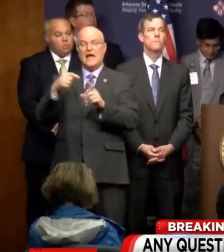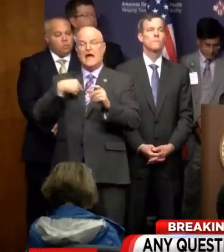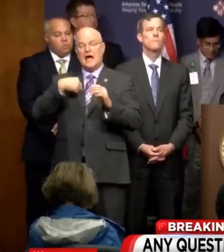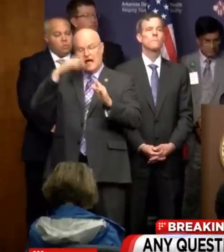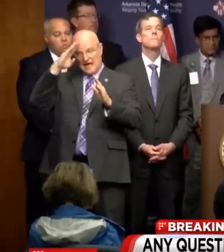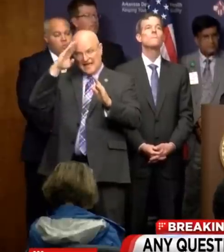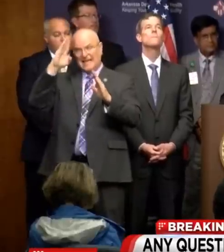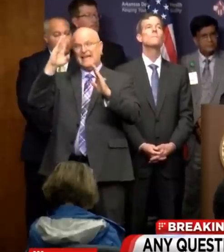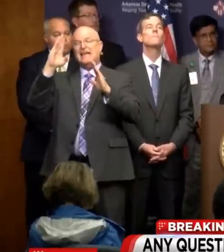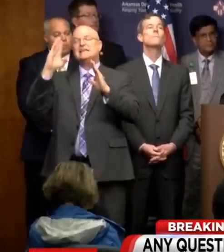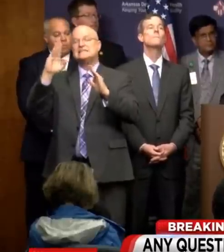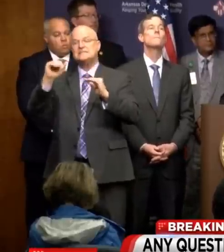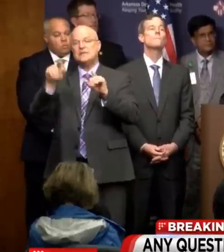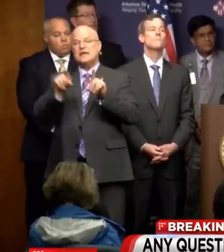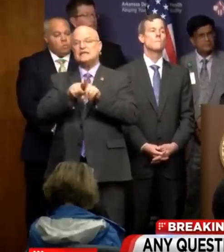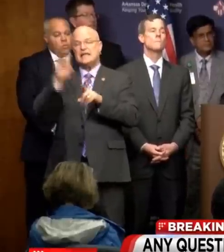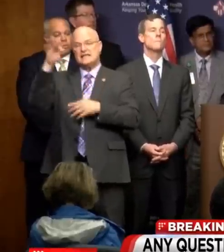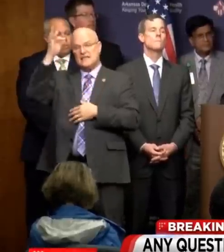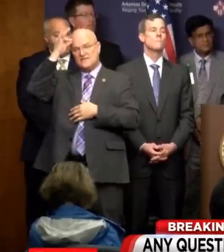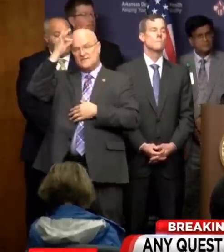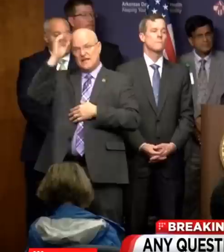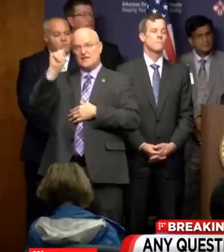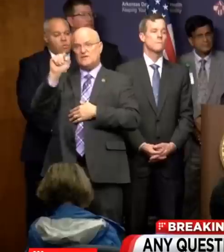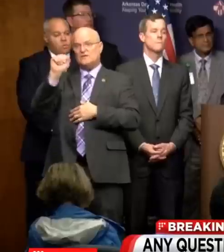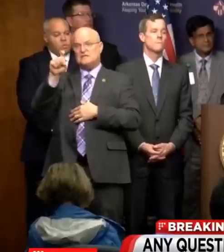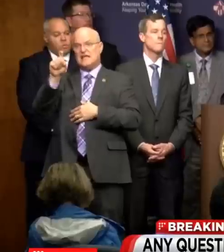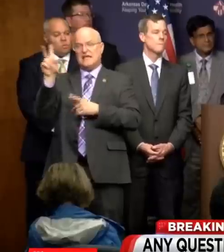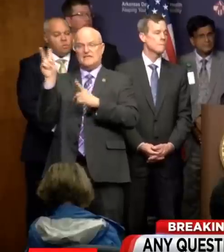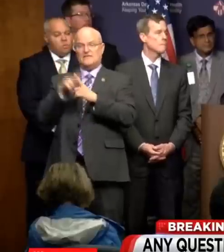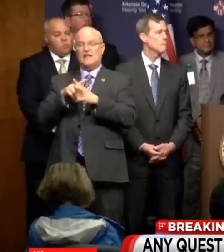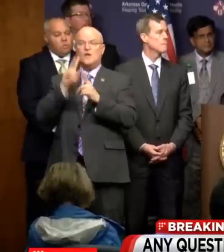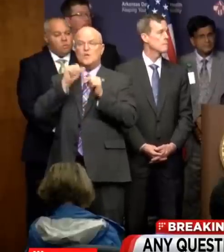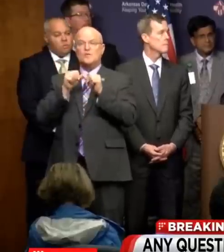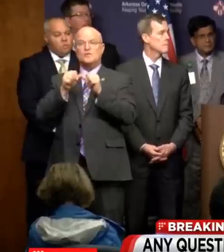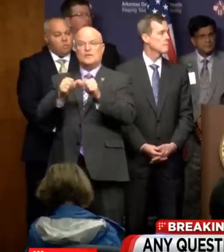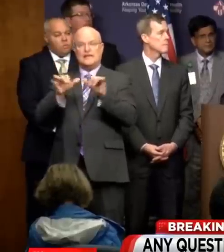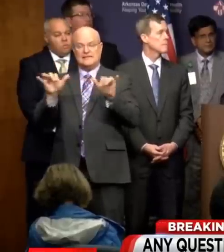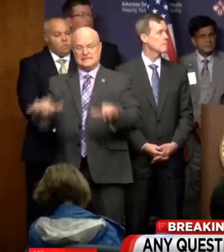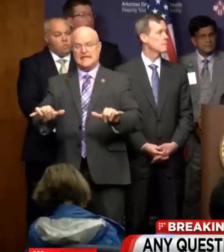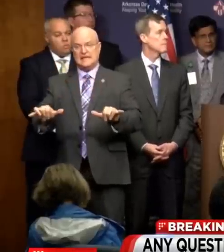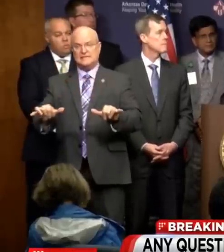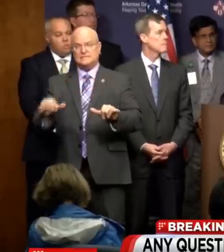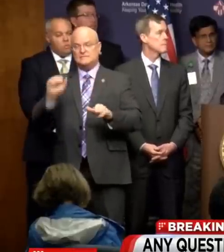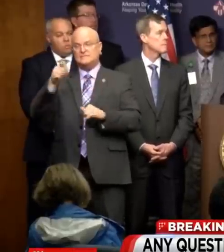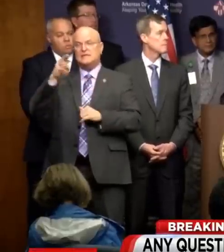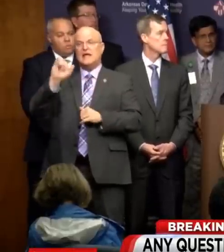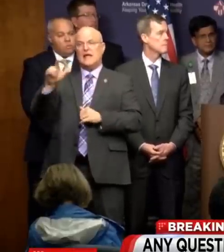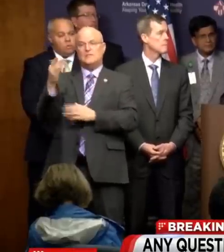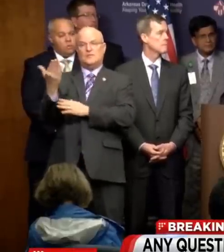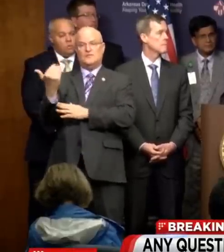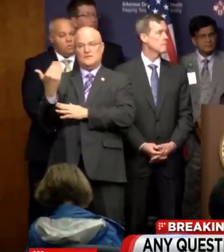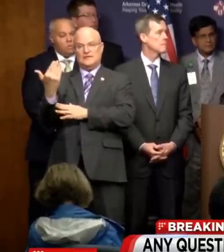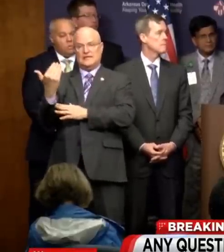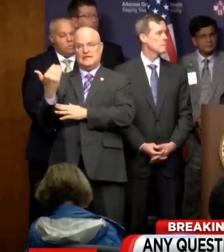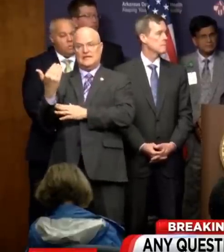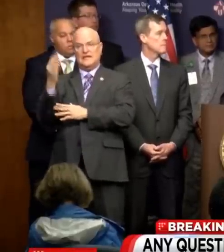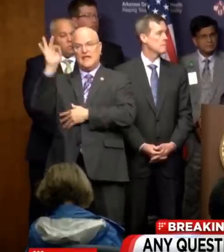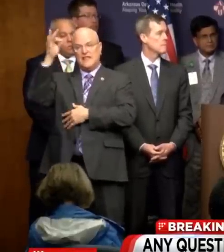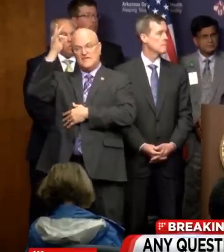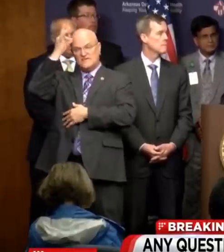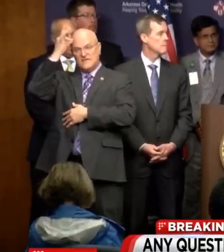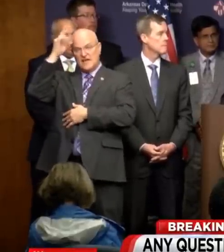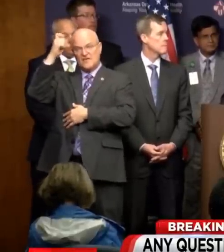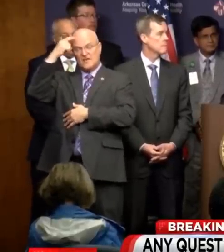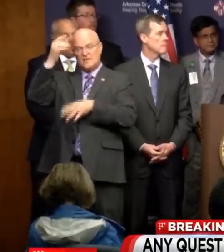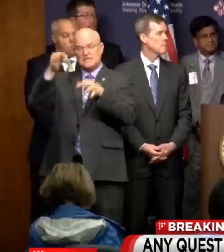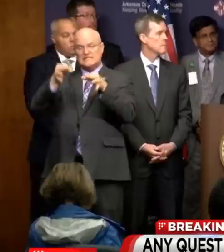expect just as the federal tax filing, it will remain the same on April 15th. The federal